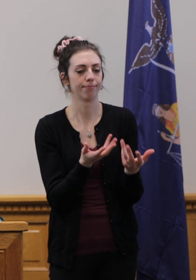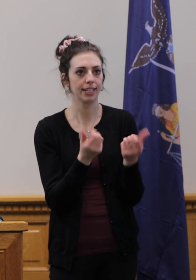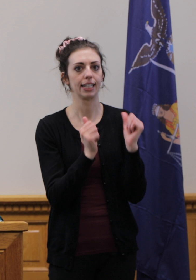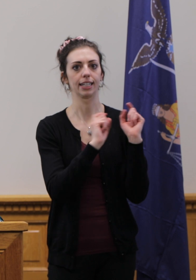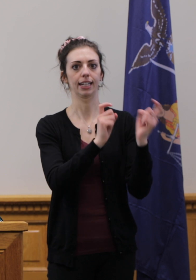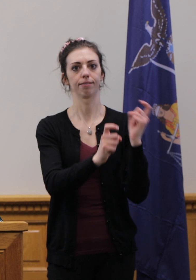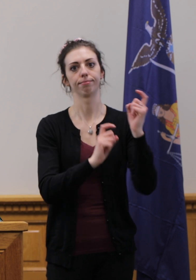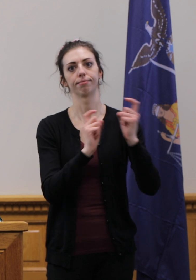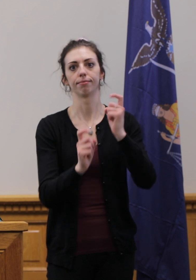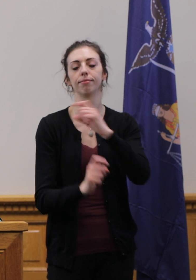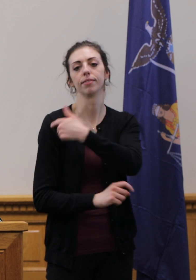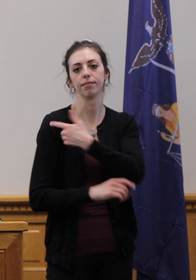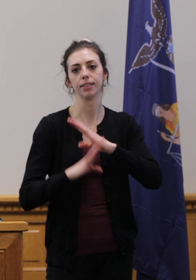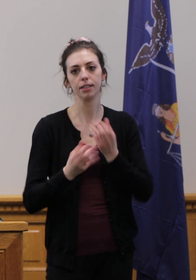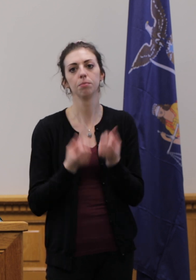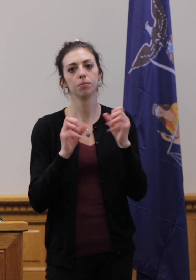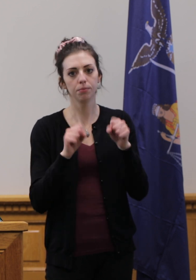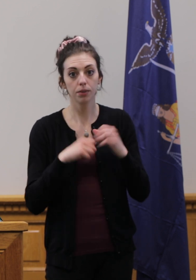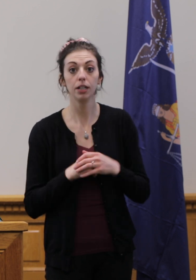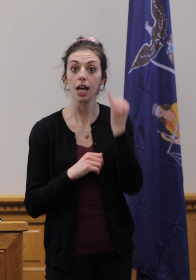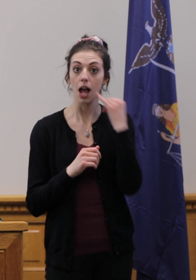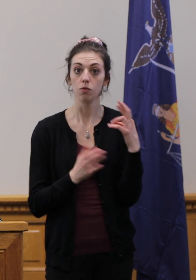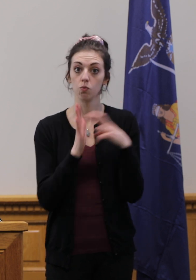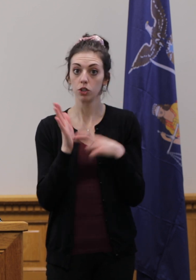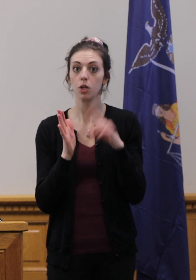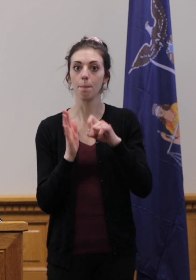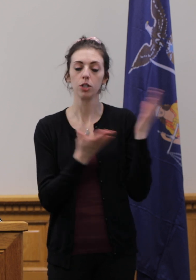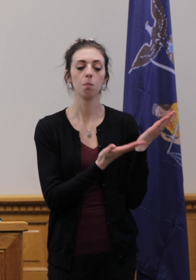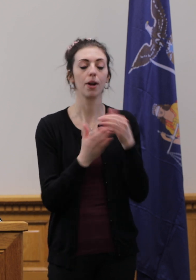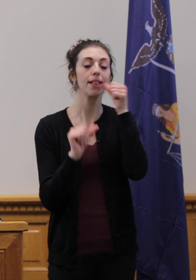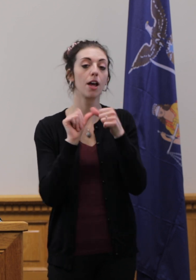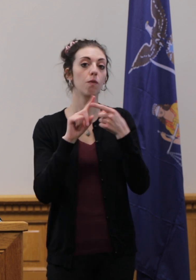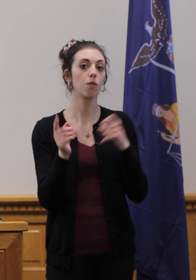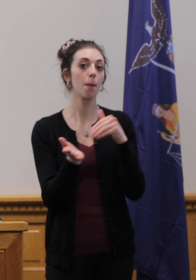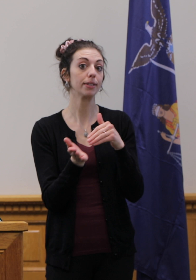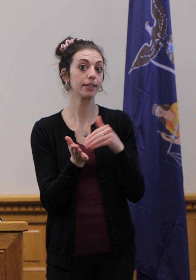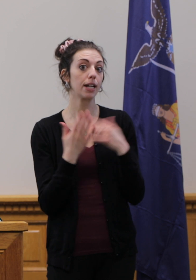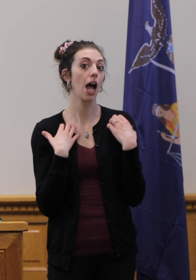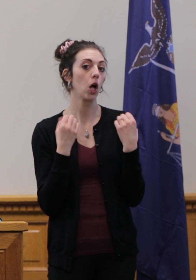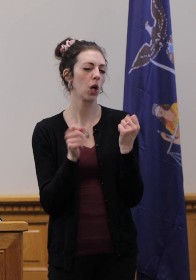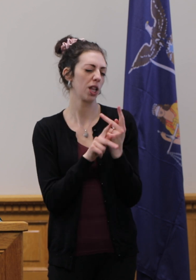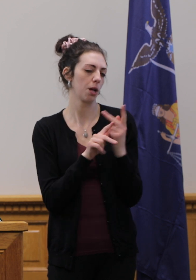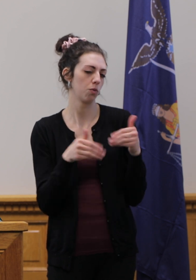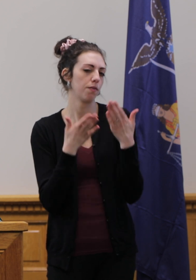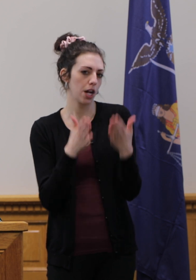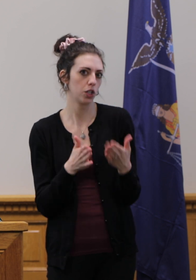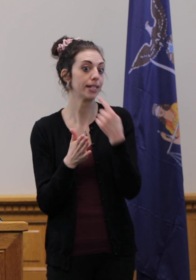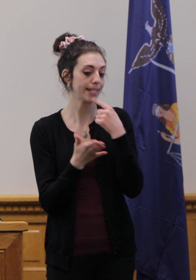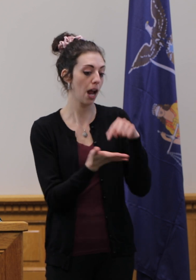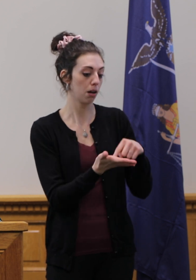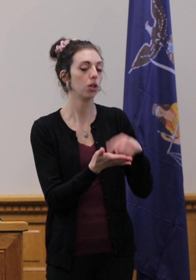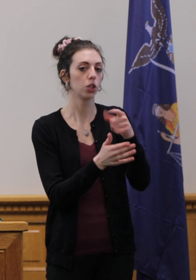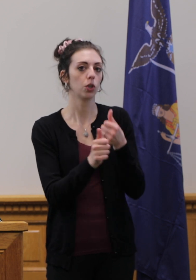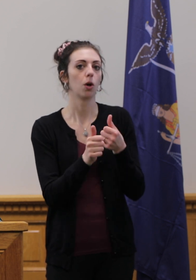Those registering will need to bring with them a letter from their healthcare provider stating they meet the eligibility requirements under